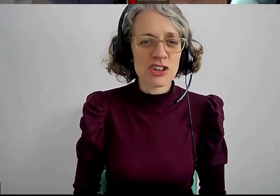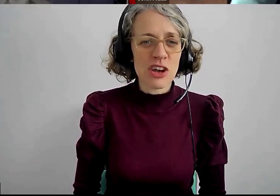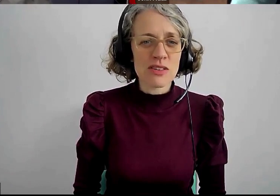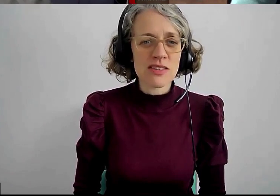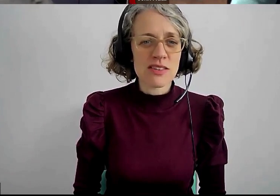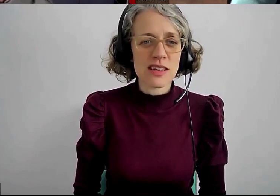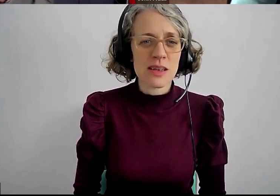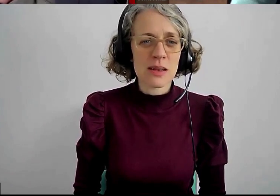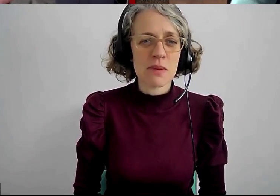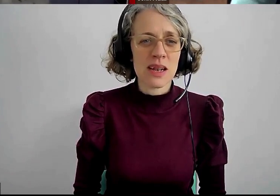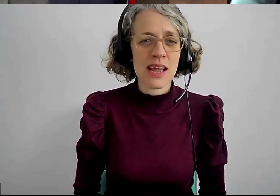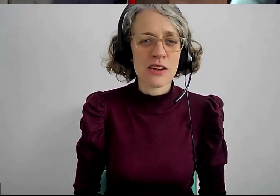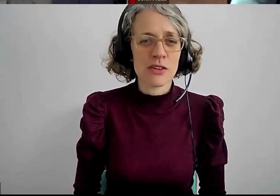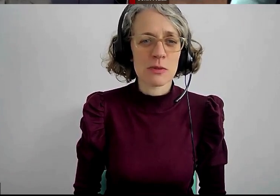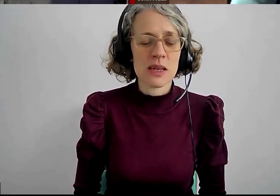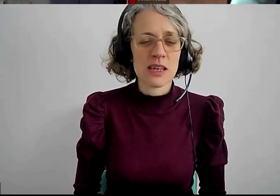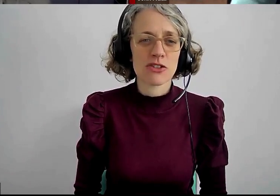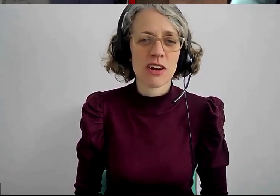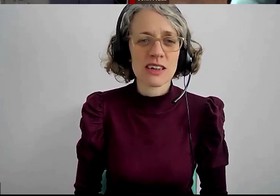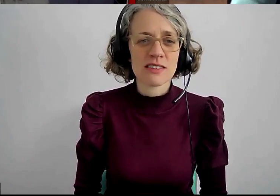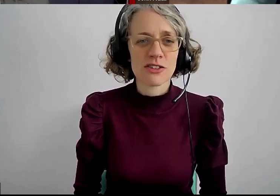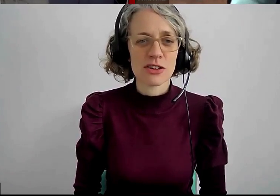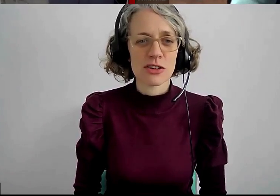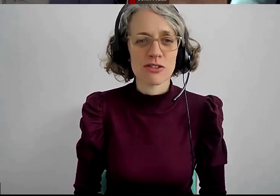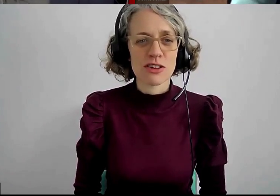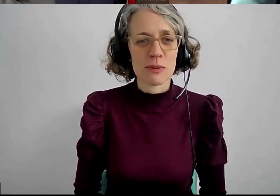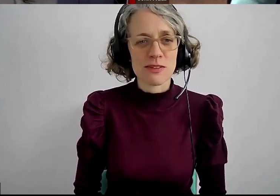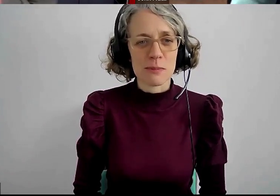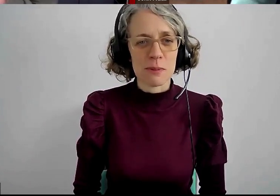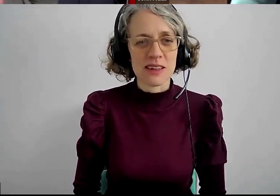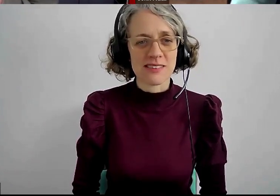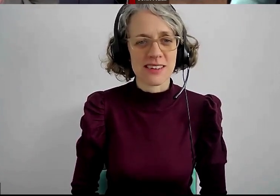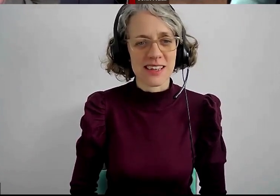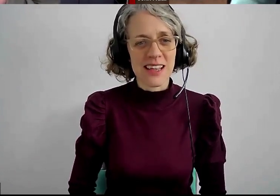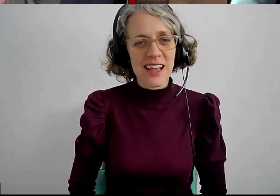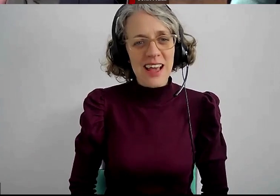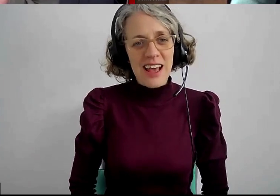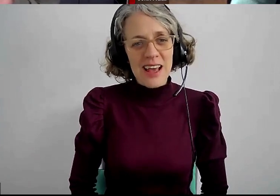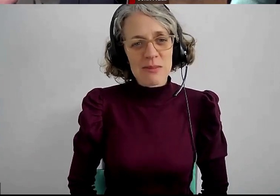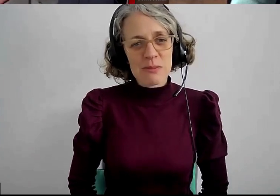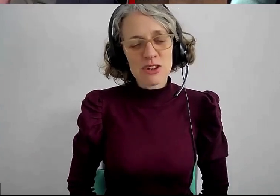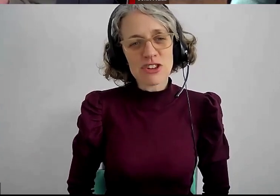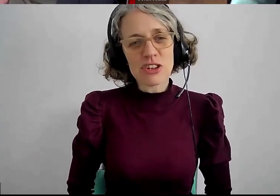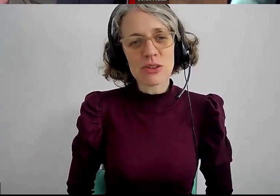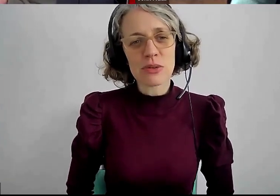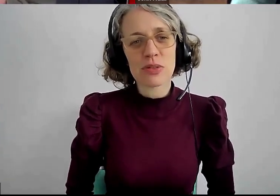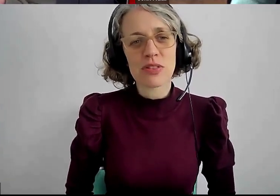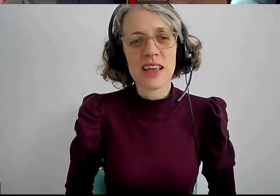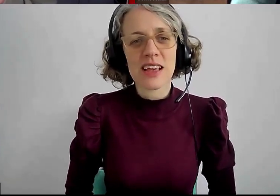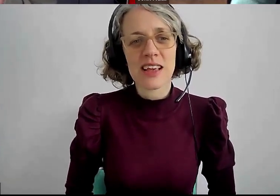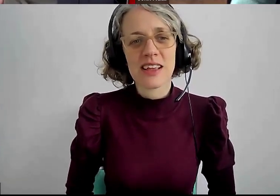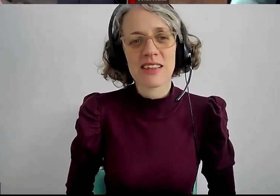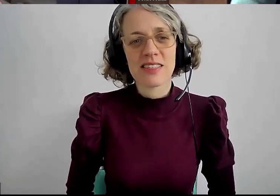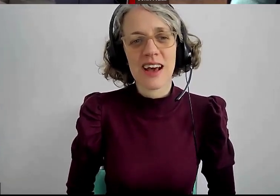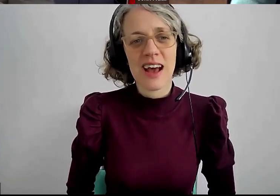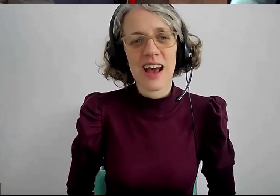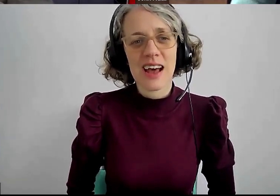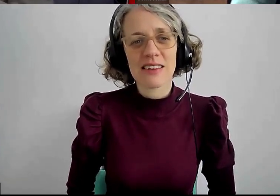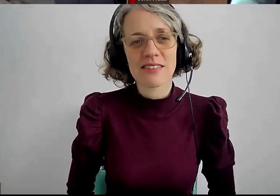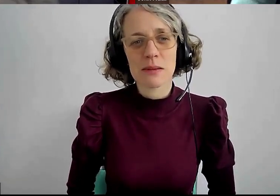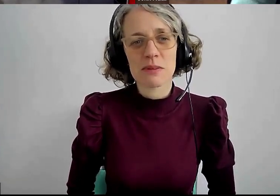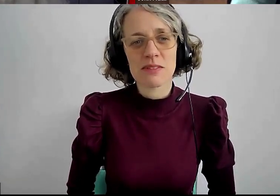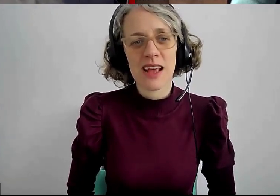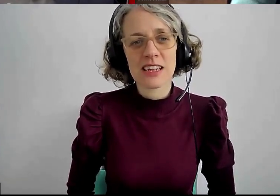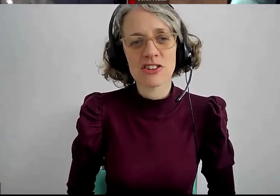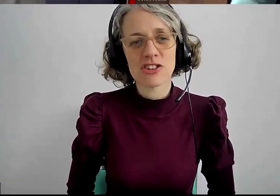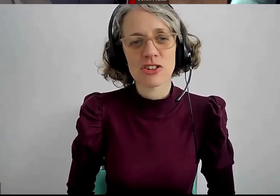And you don't see millennials being attracted to responsibility. Do you think that